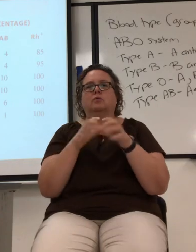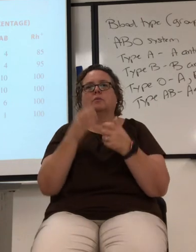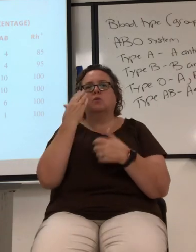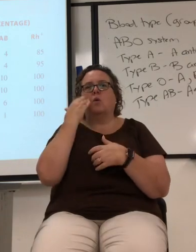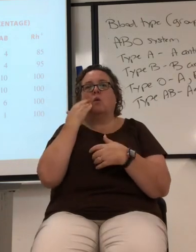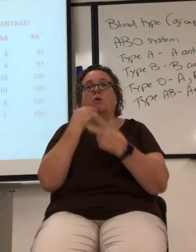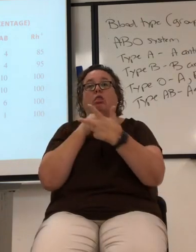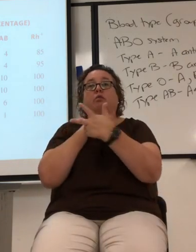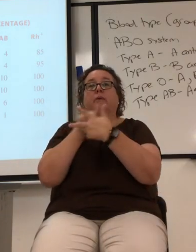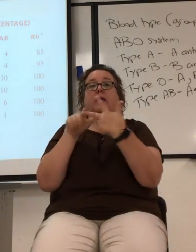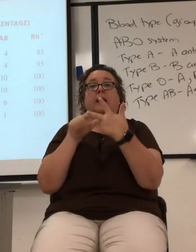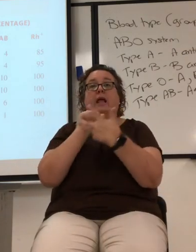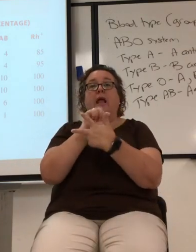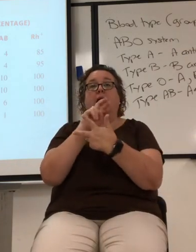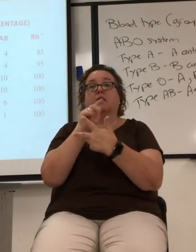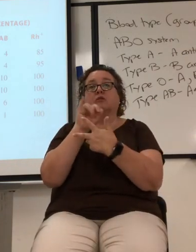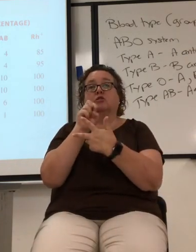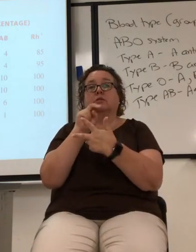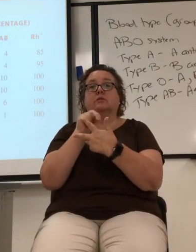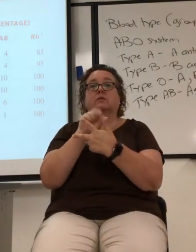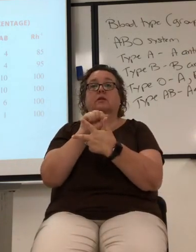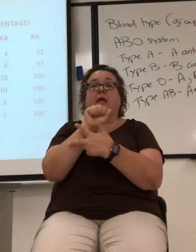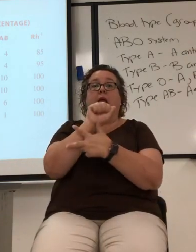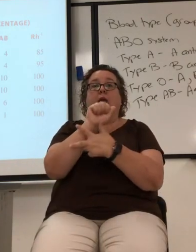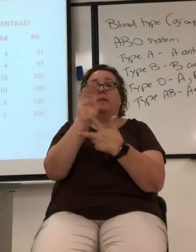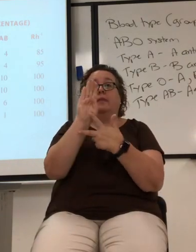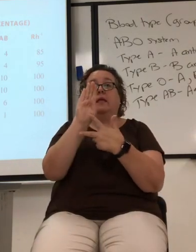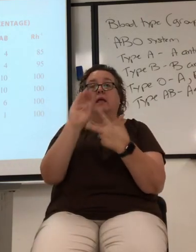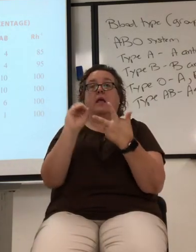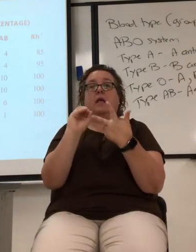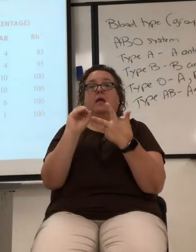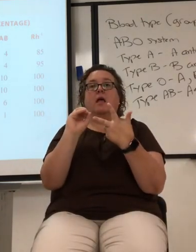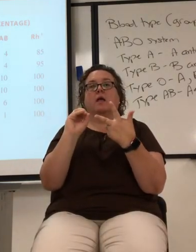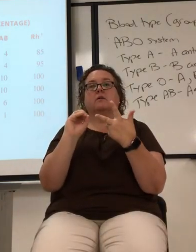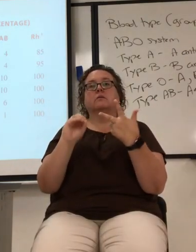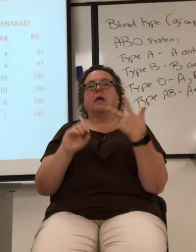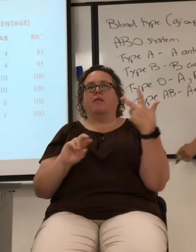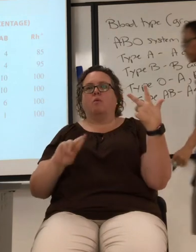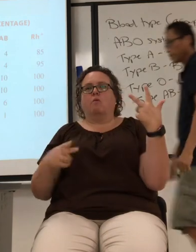Three antigens, the A, the B, the RH, that's it.